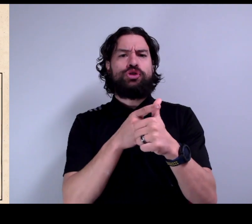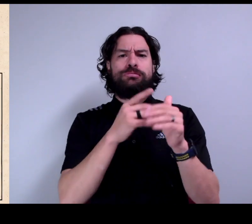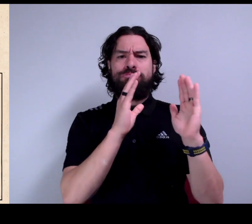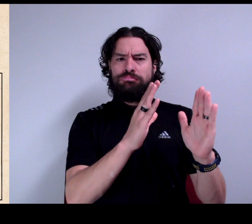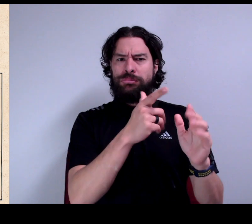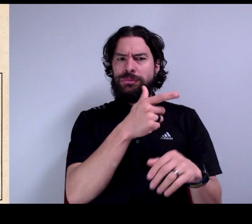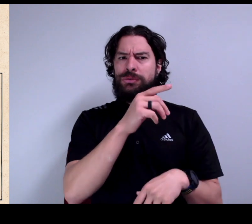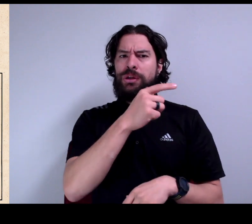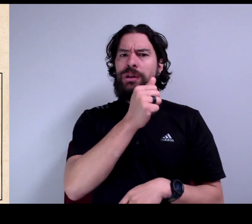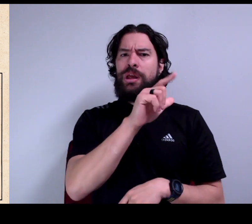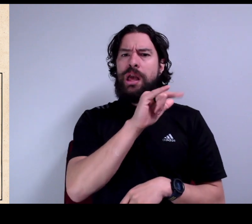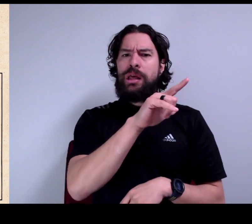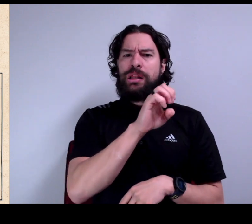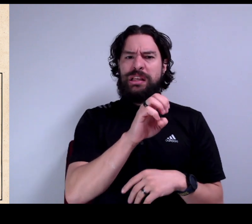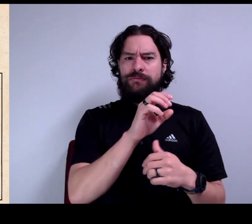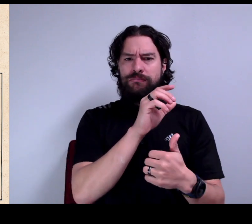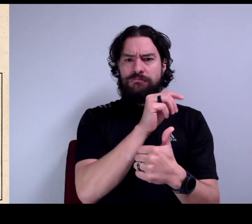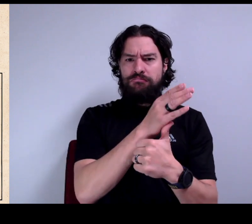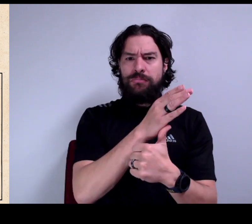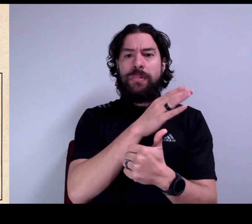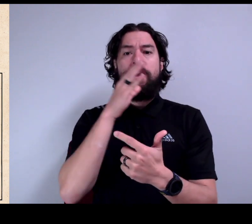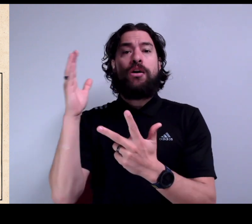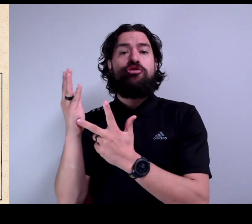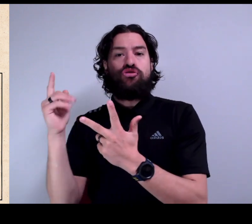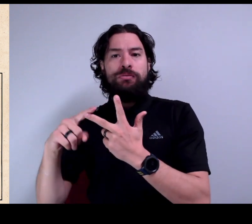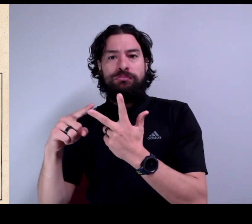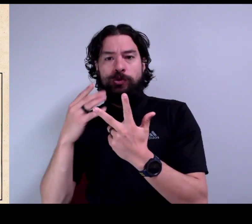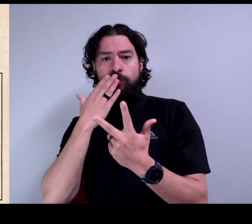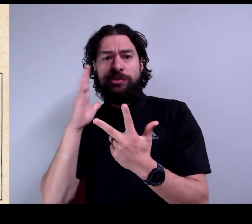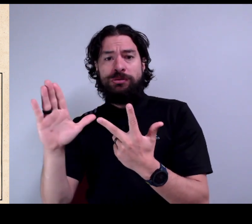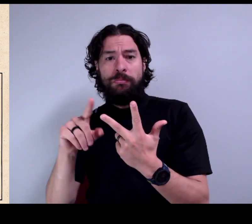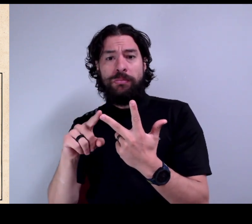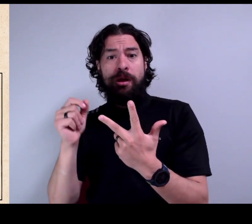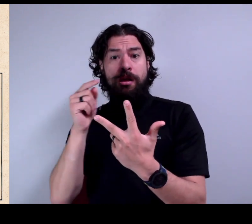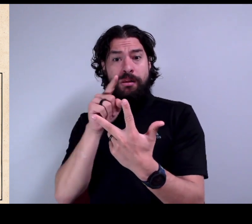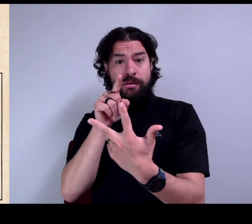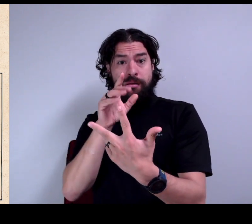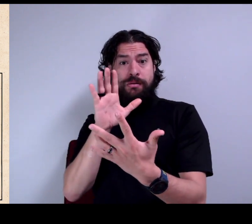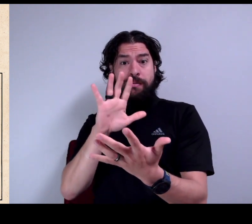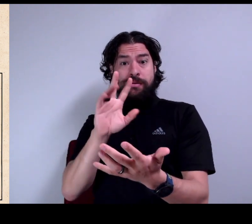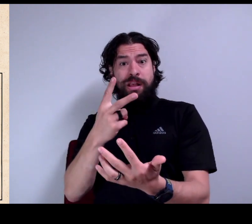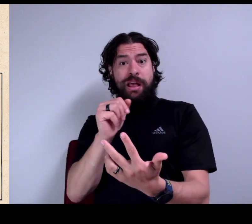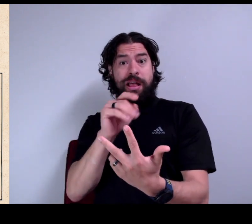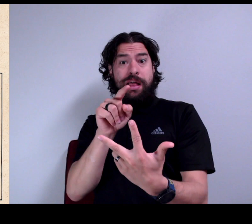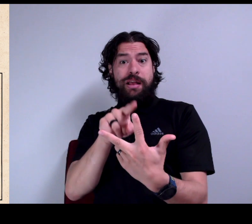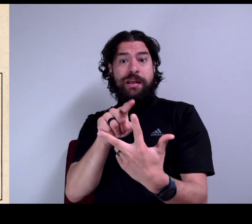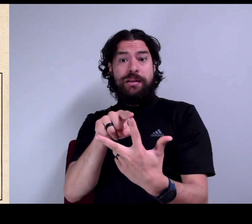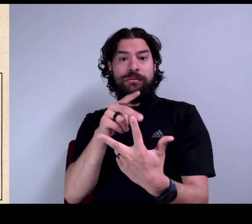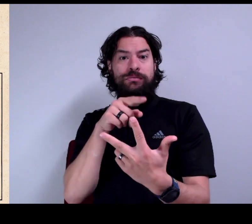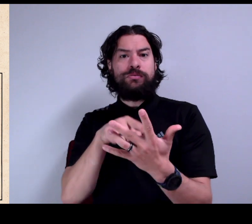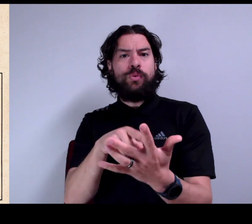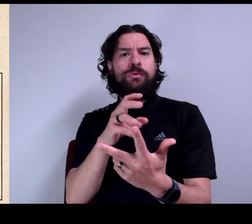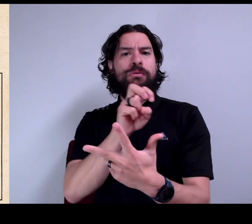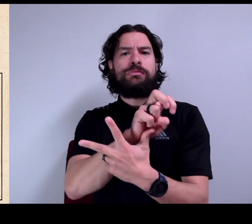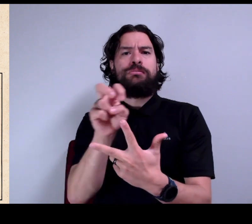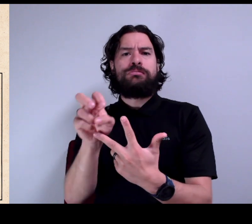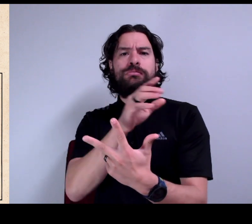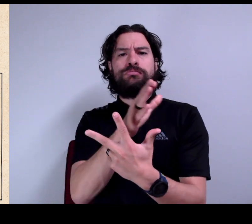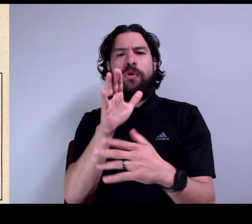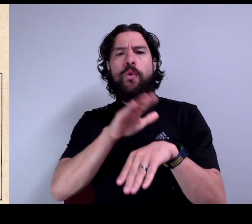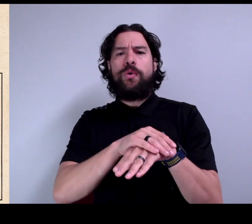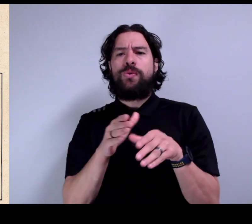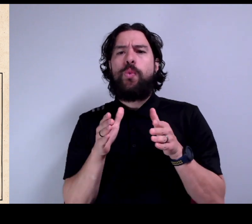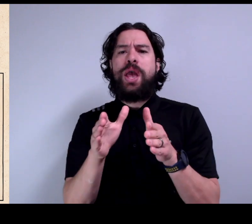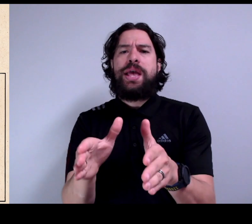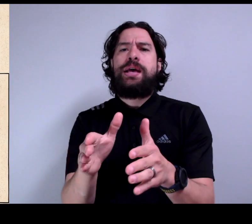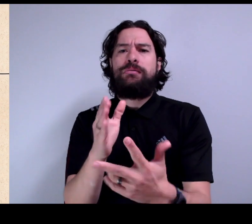The first one set in Galilee, the third one is set in Jerusalem, and the second act shows Jesus on the way from one place to the other. And